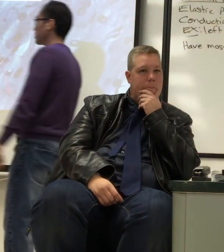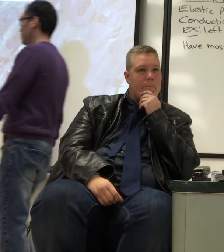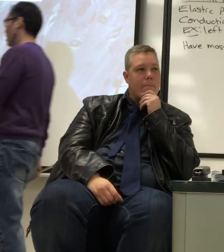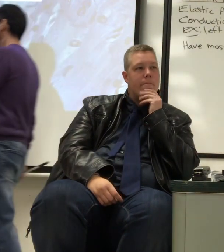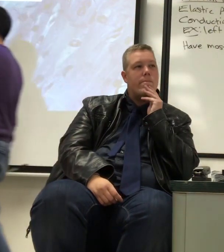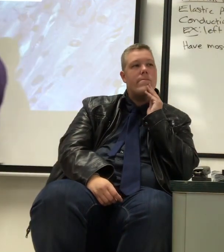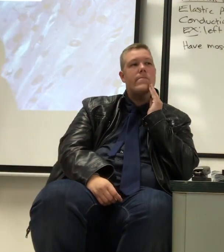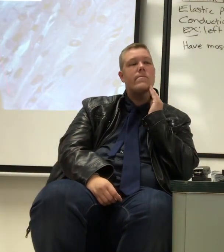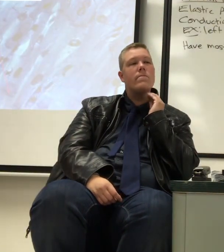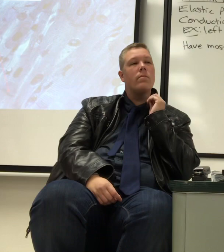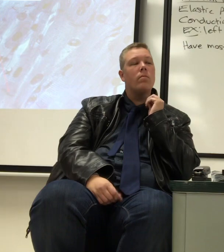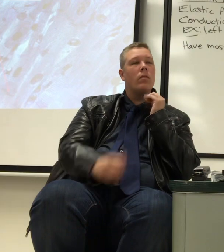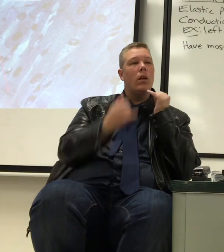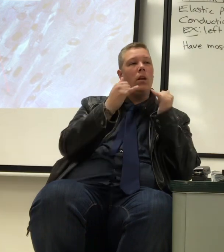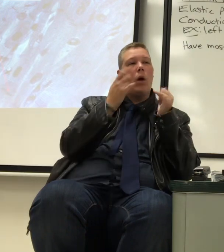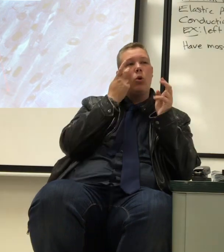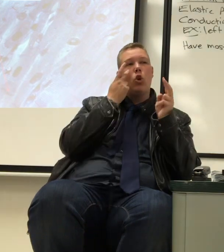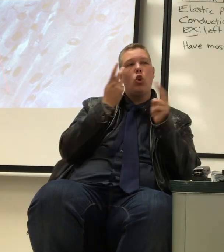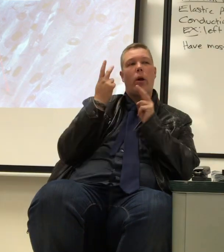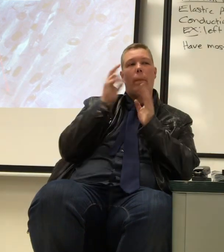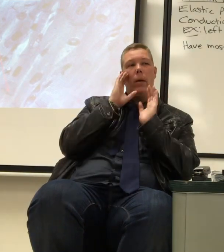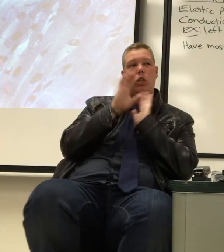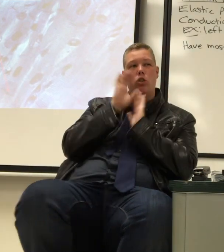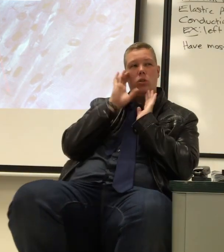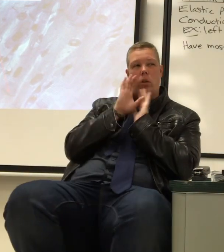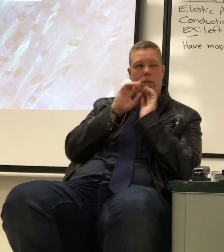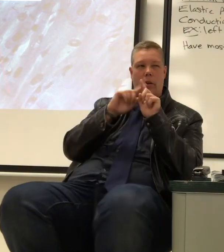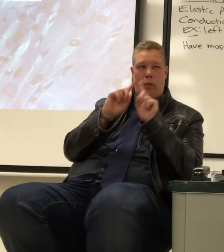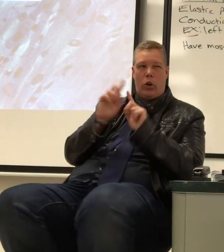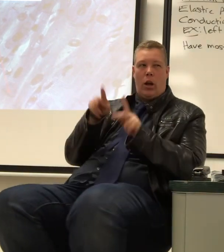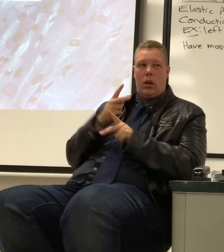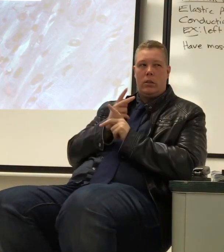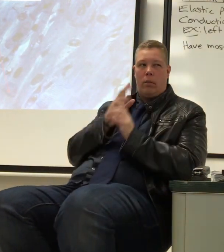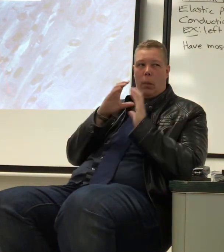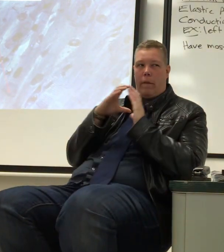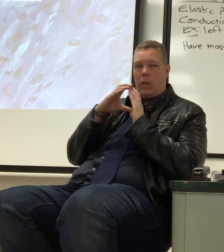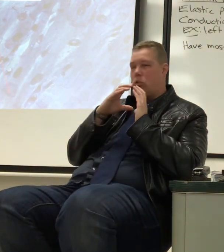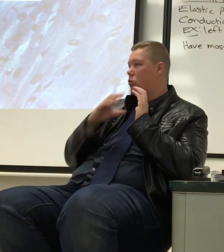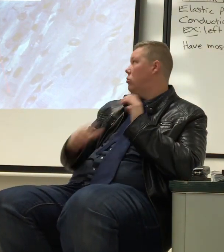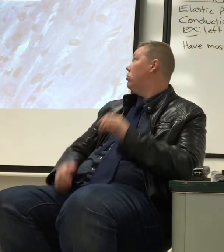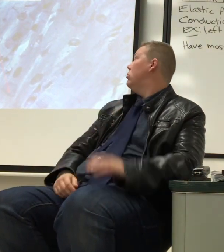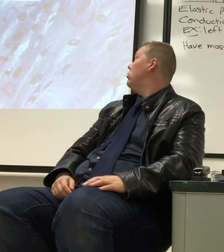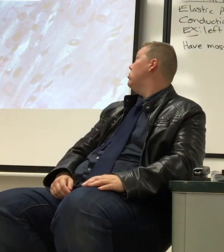that. Let's look at some histology pictures of these different kinds of blood vessels.